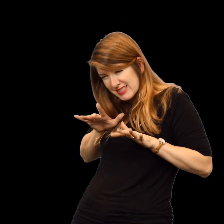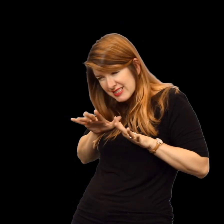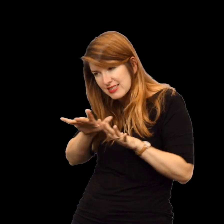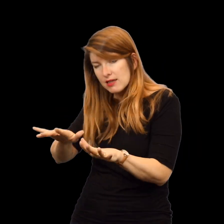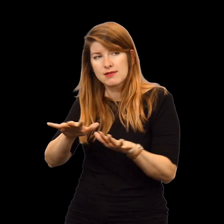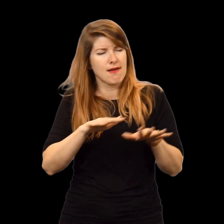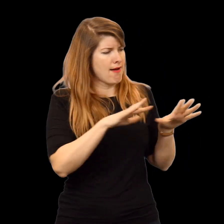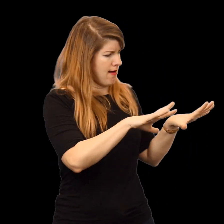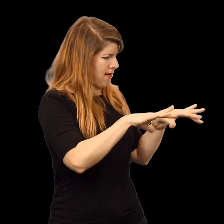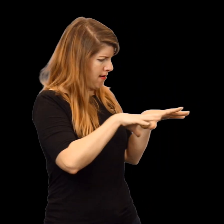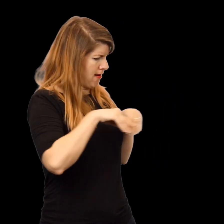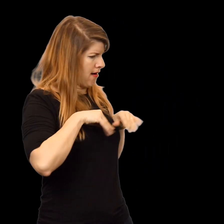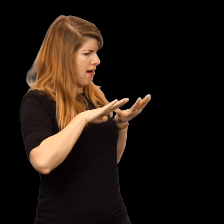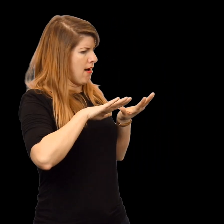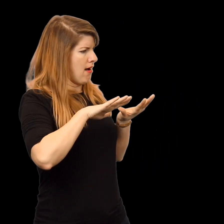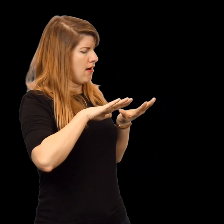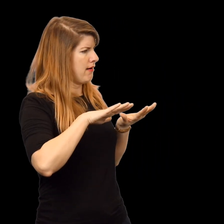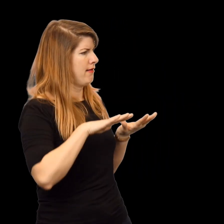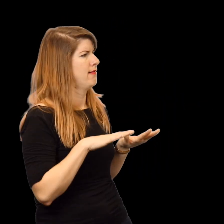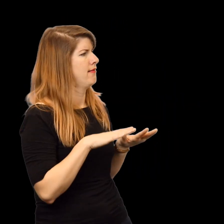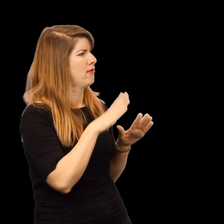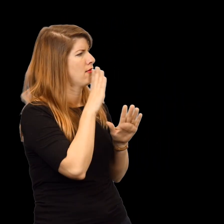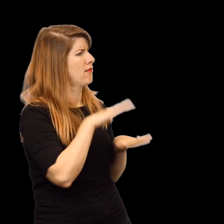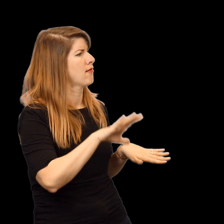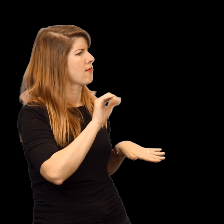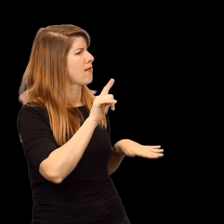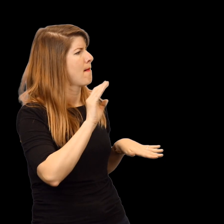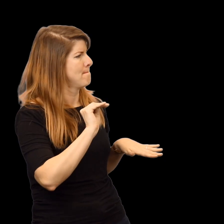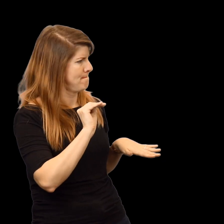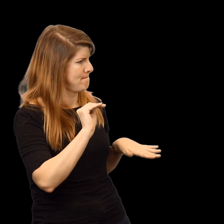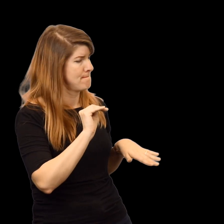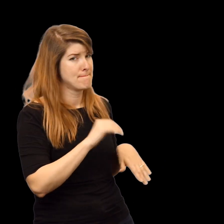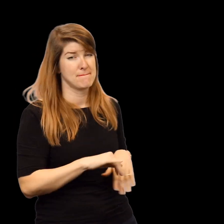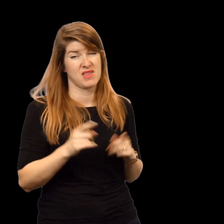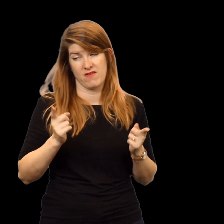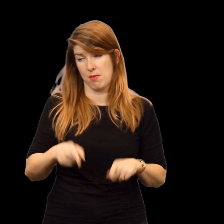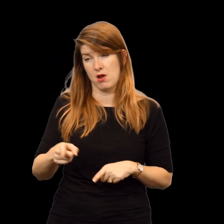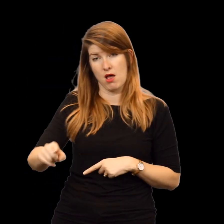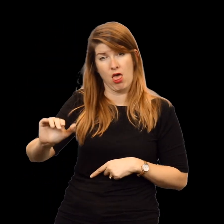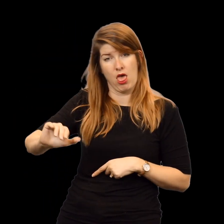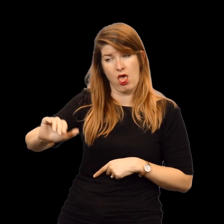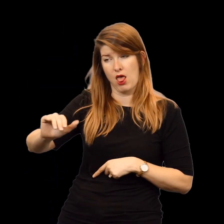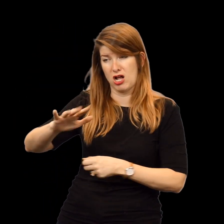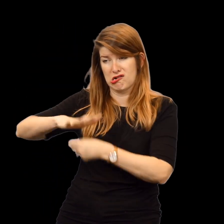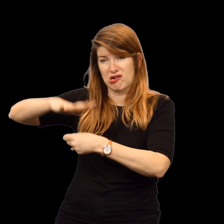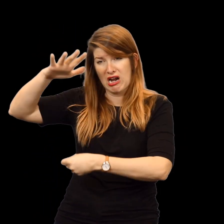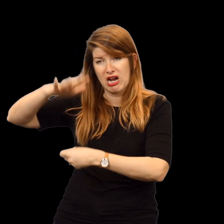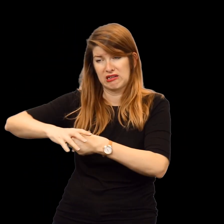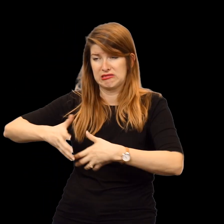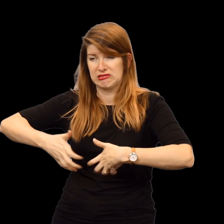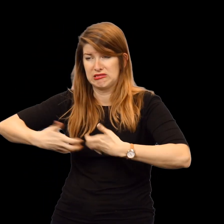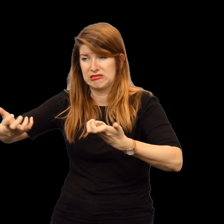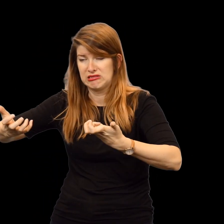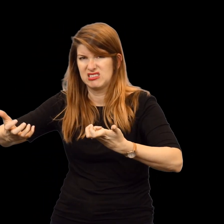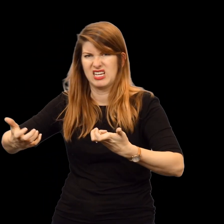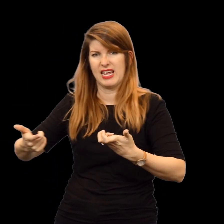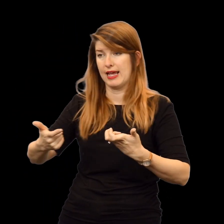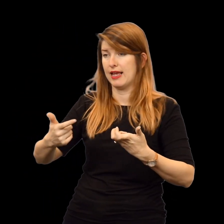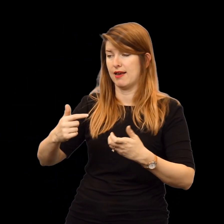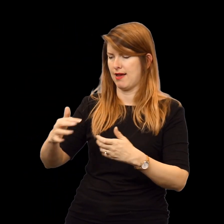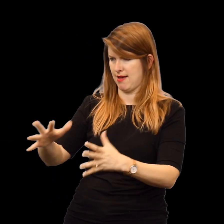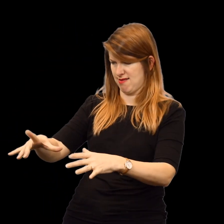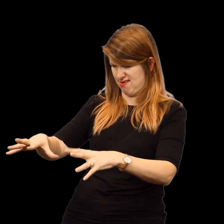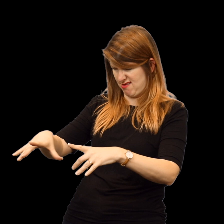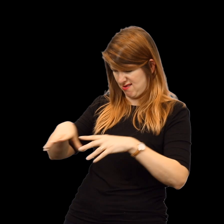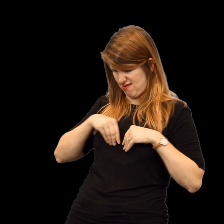the potential to calm that child. If they send me rage and I send them back